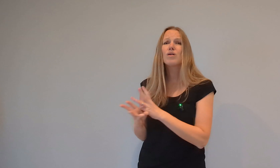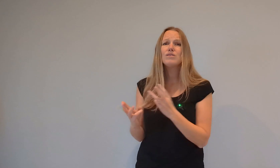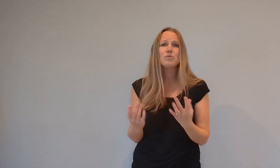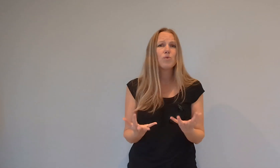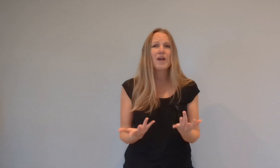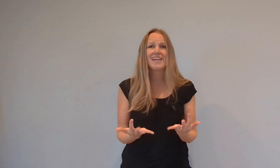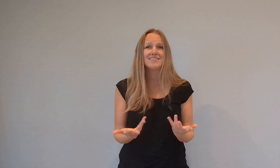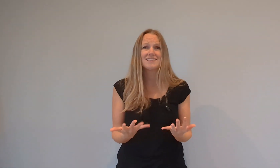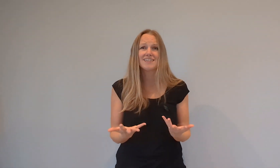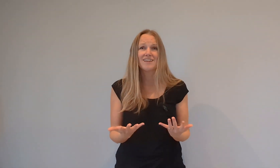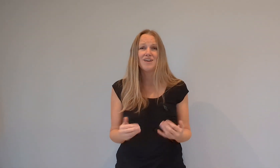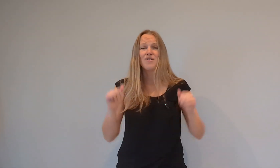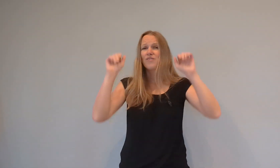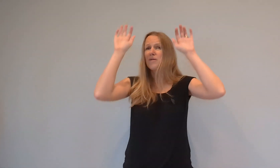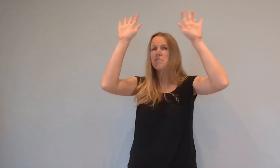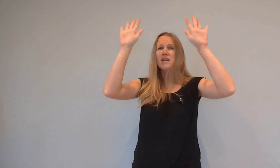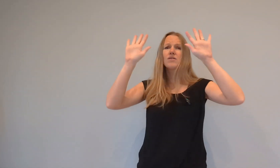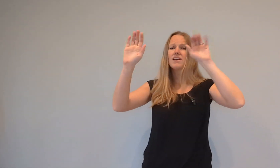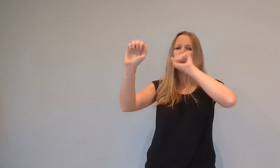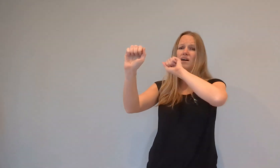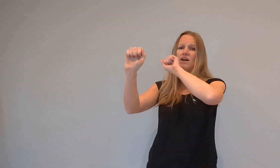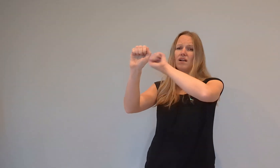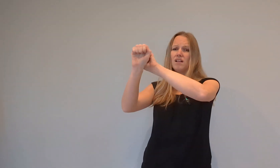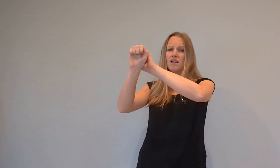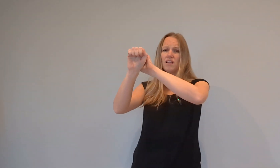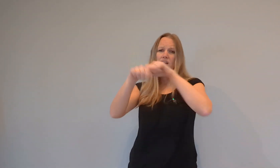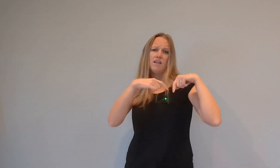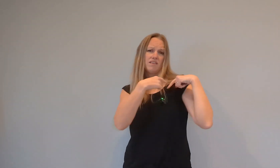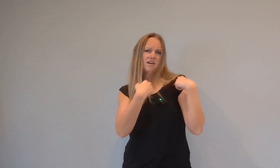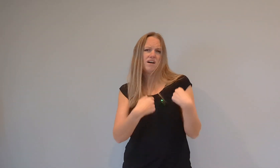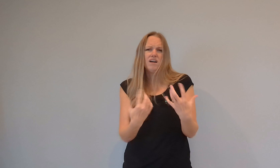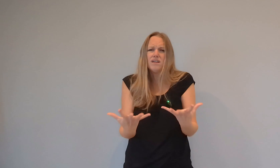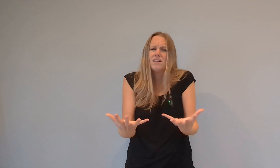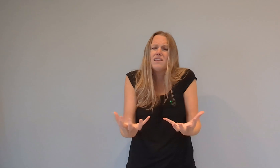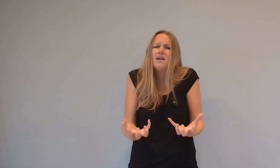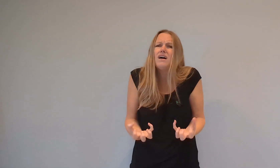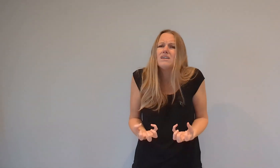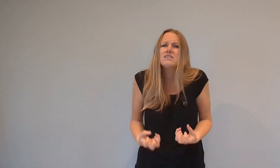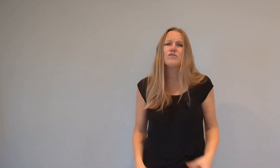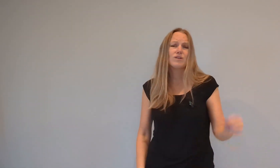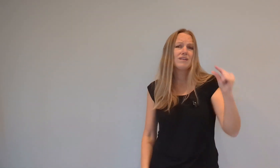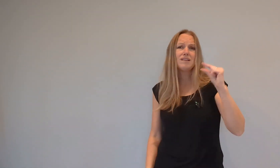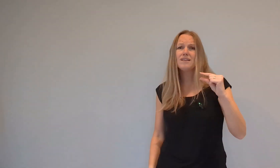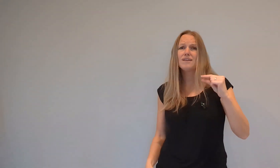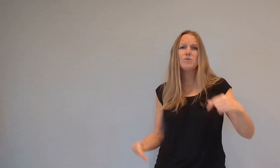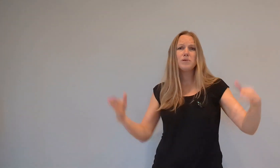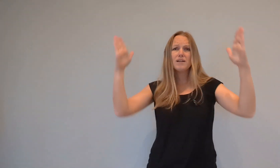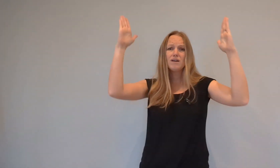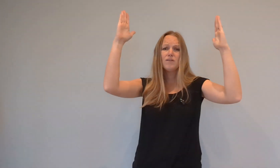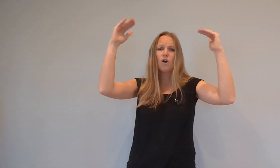world waits for a miracle. The heart longs for a little bit of